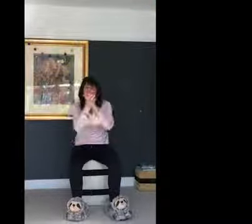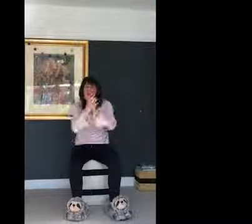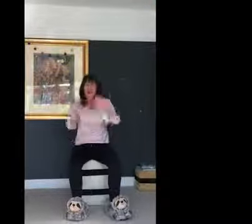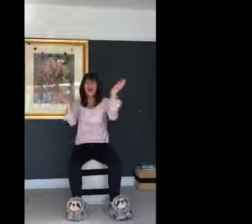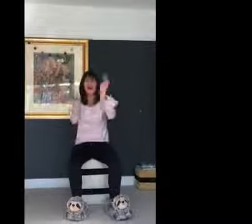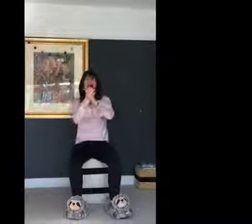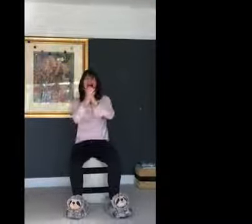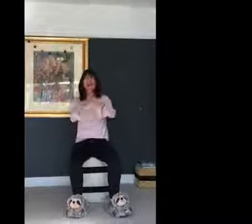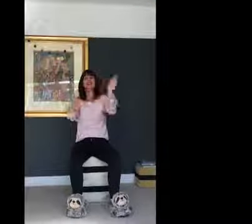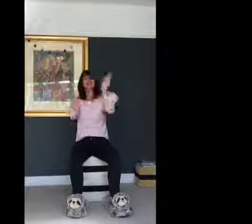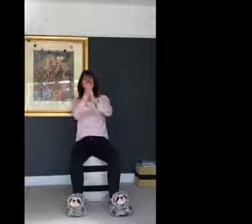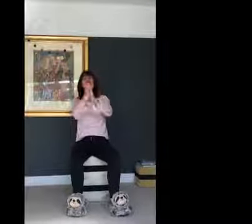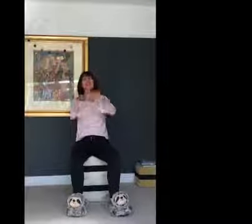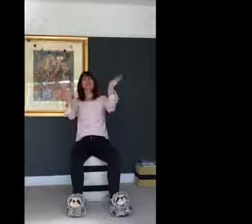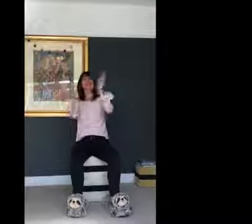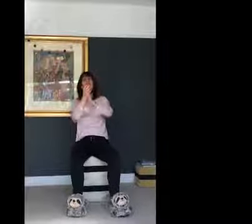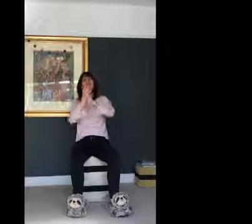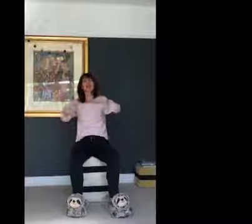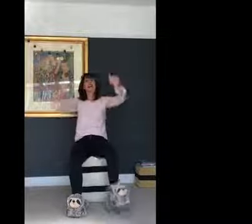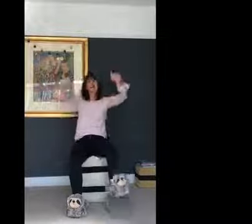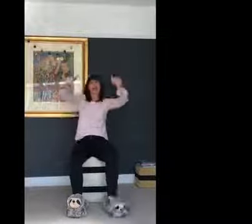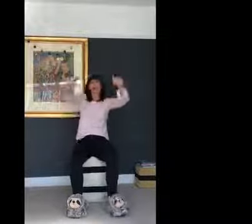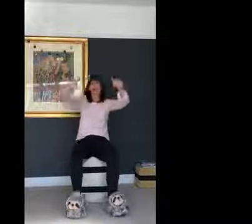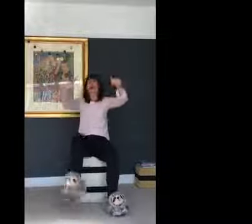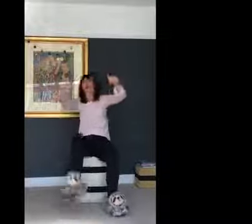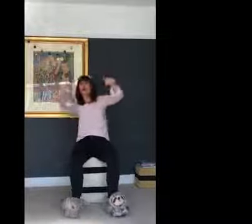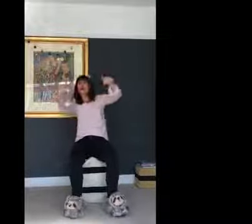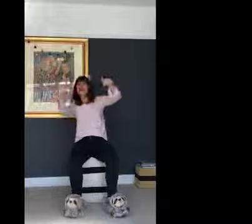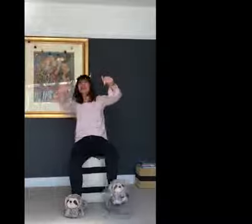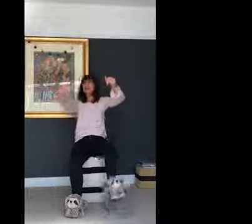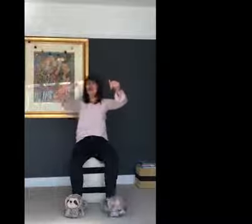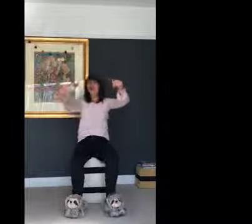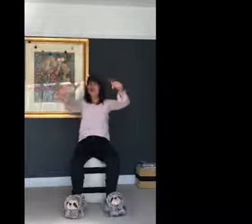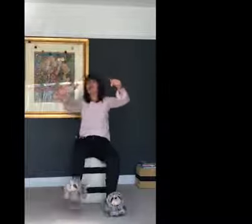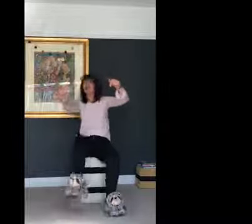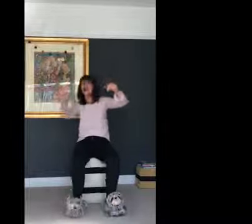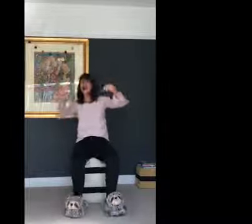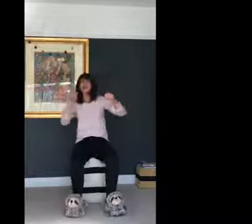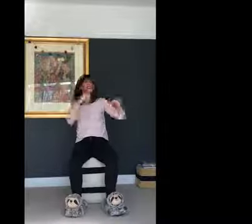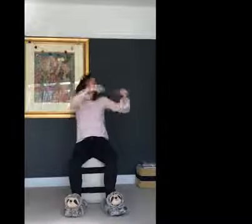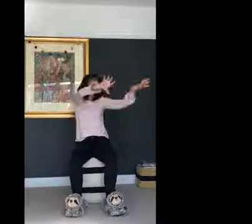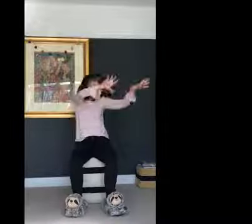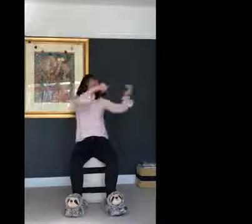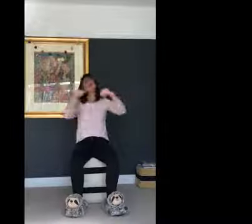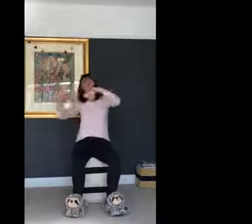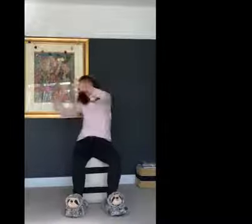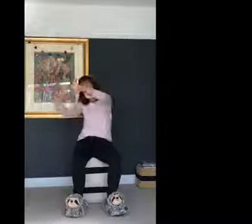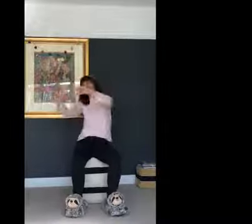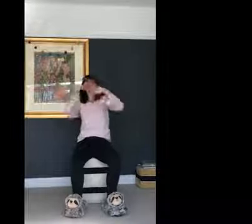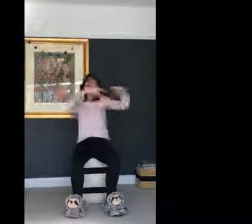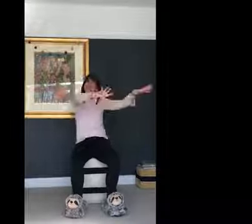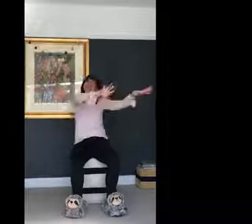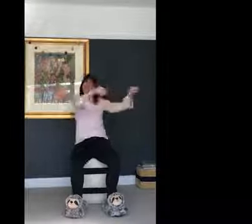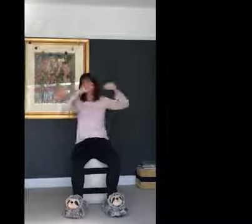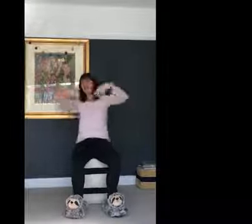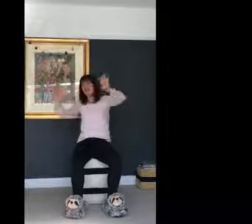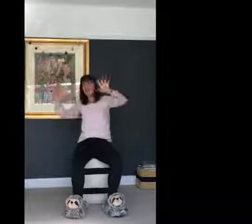Clap your hands, everyone together. Stamp your feet as the music goes round. Flick your fingers, getting it together.